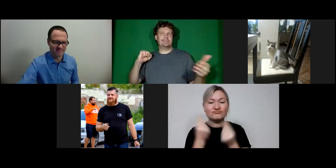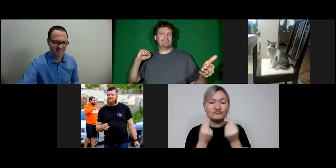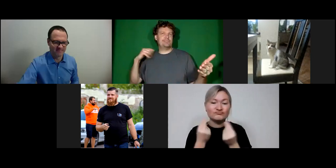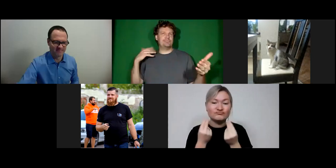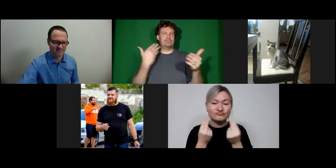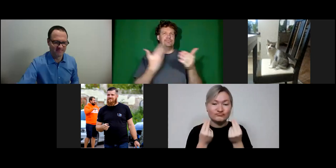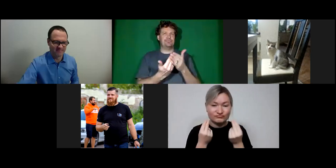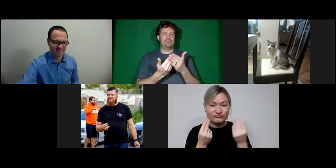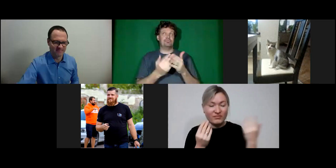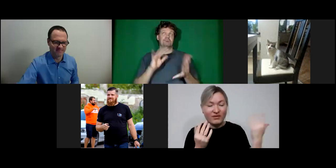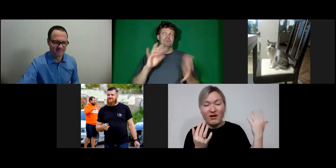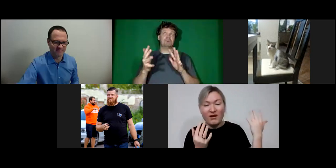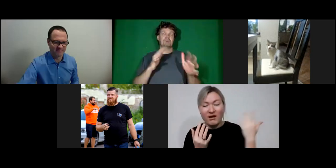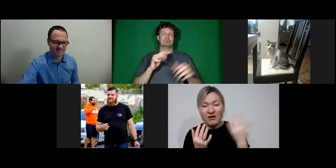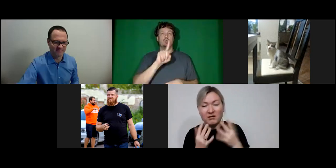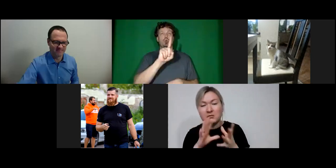given.